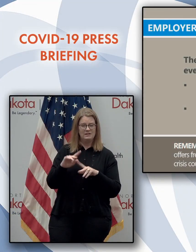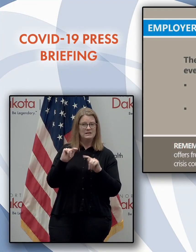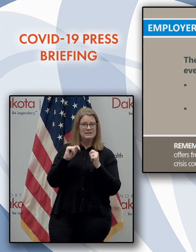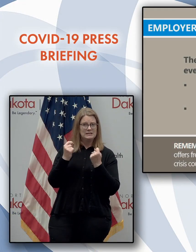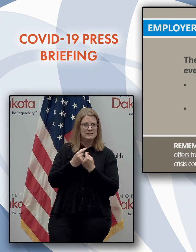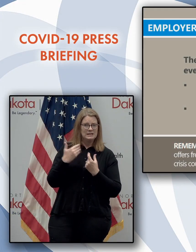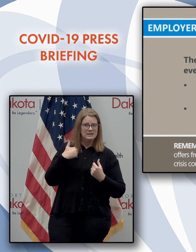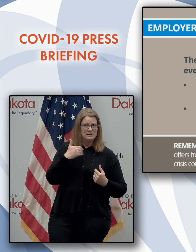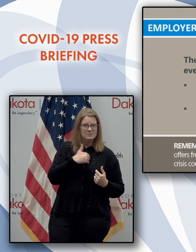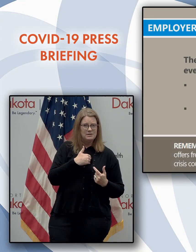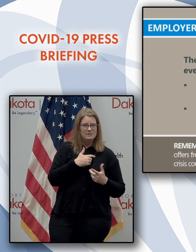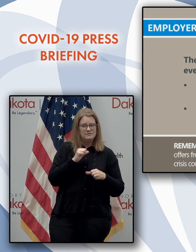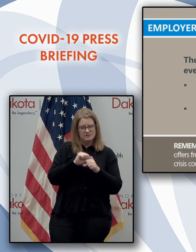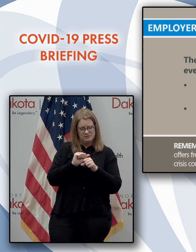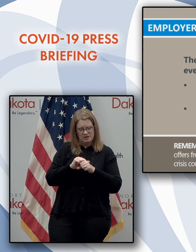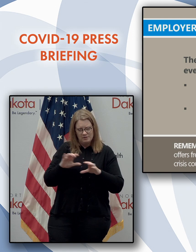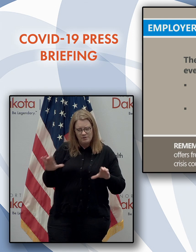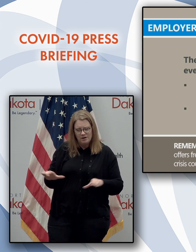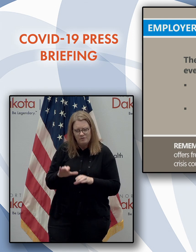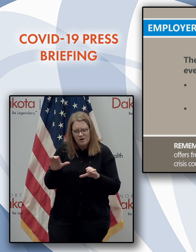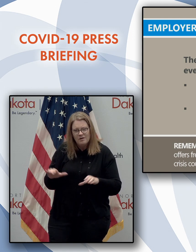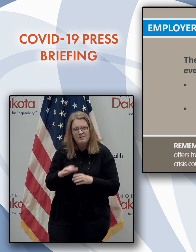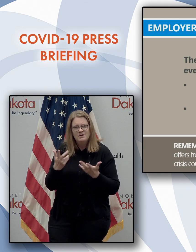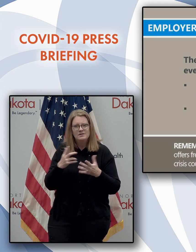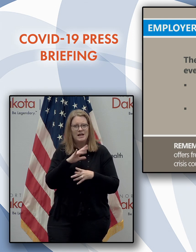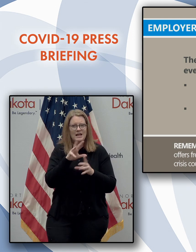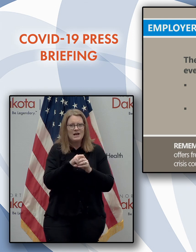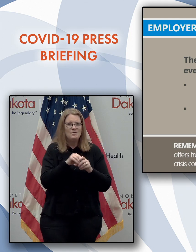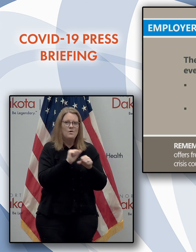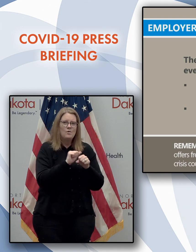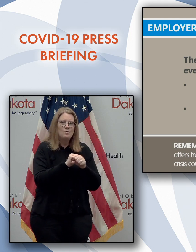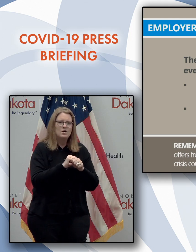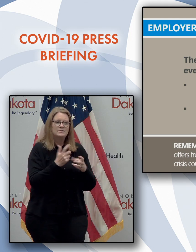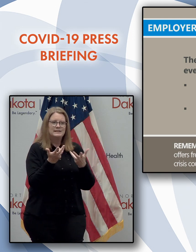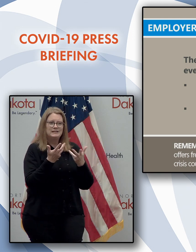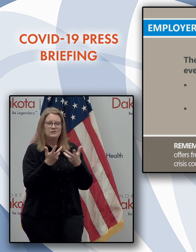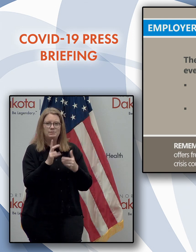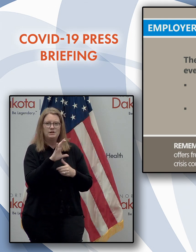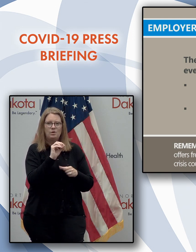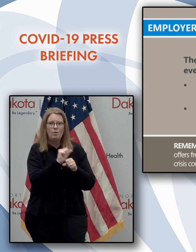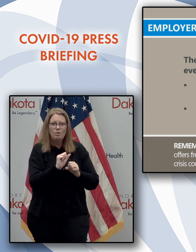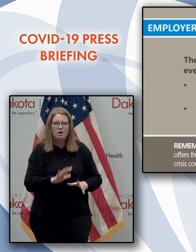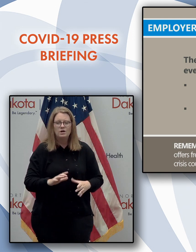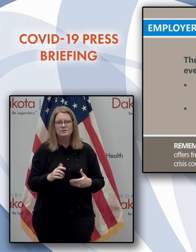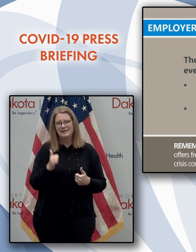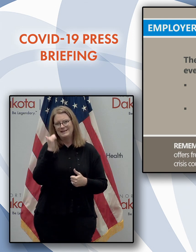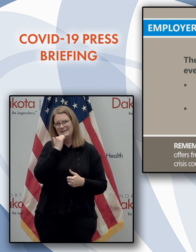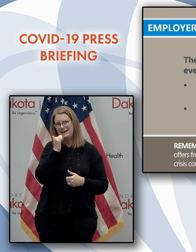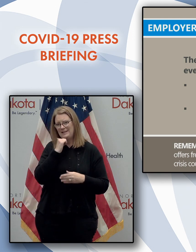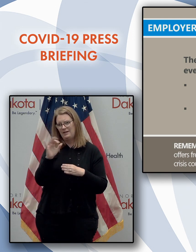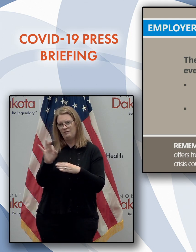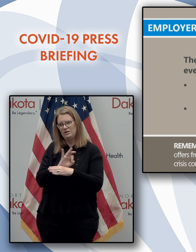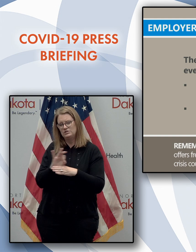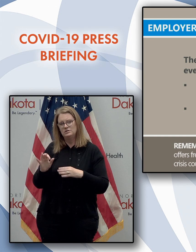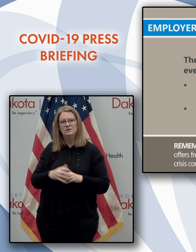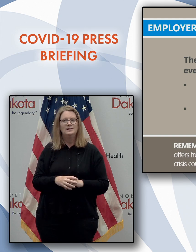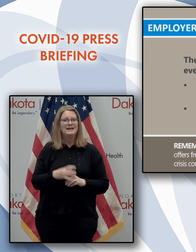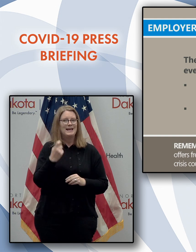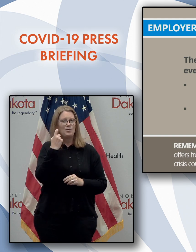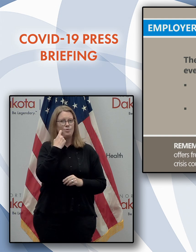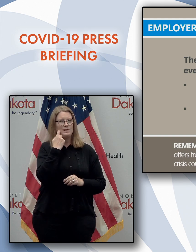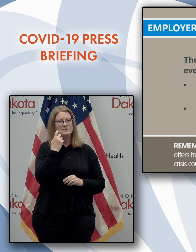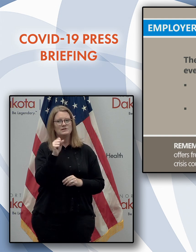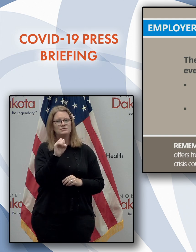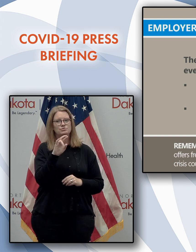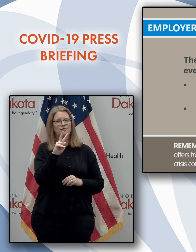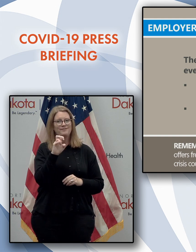job performance or productivity, engagement with work, communication with coworkers, and daily functioning. In a recent survey of